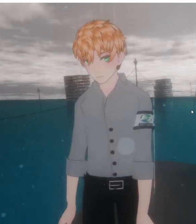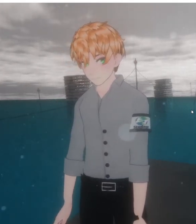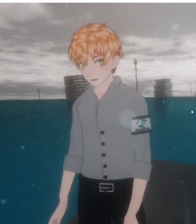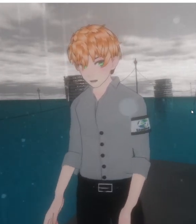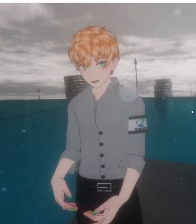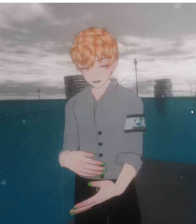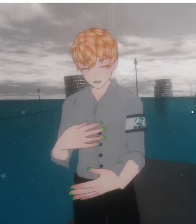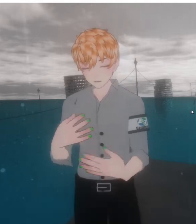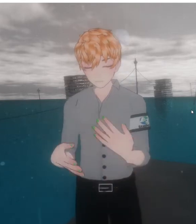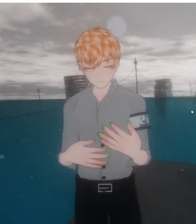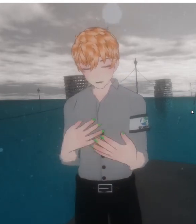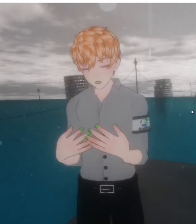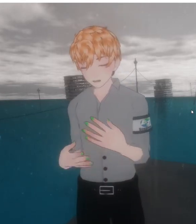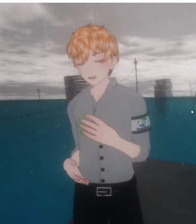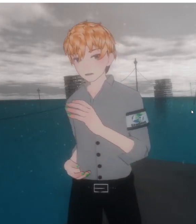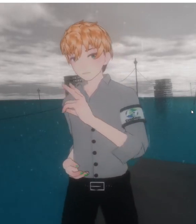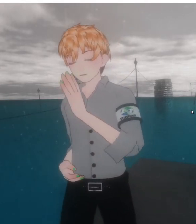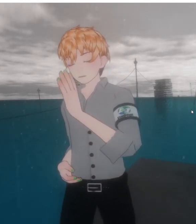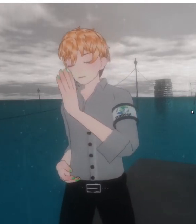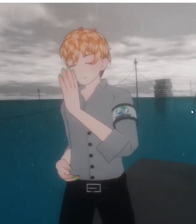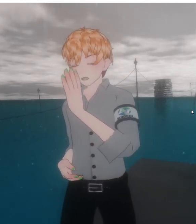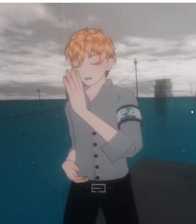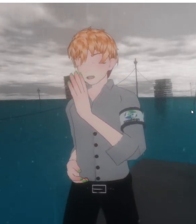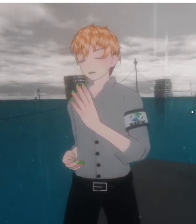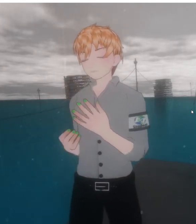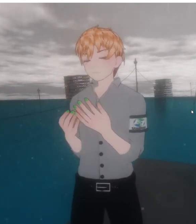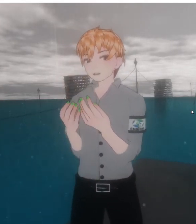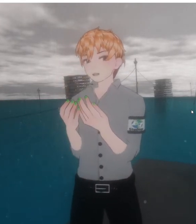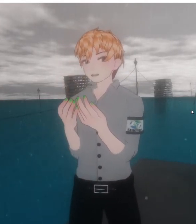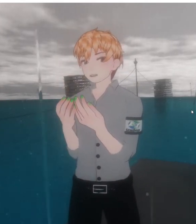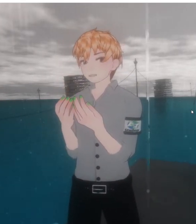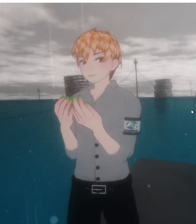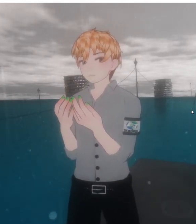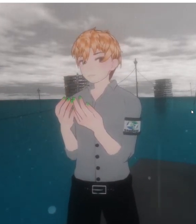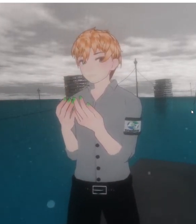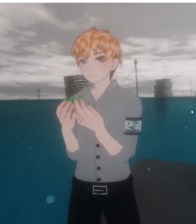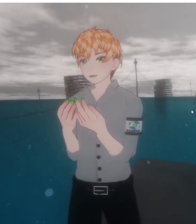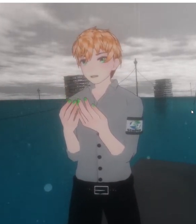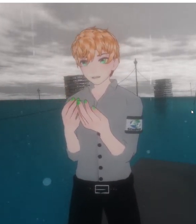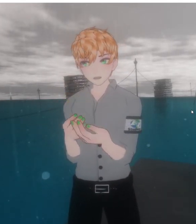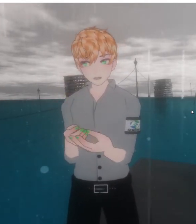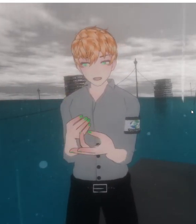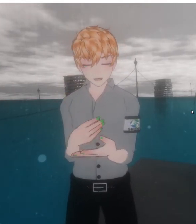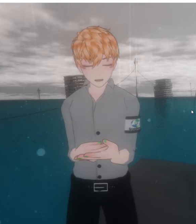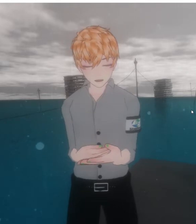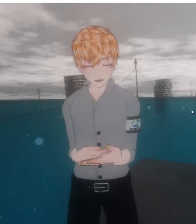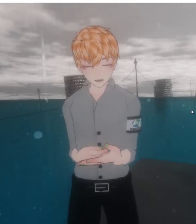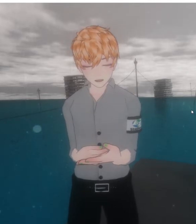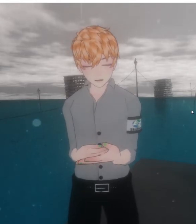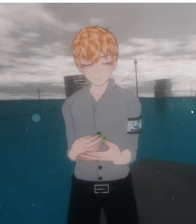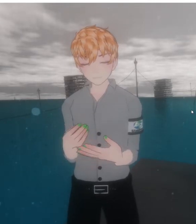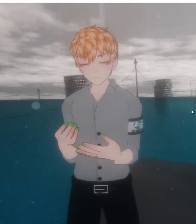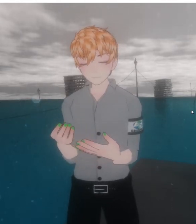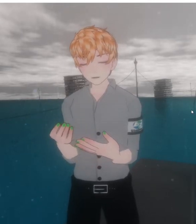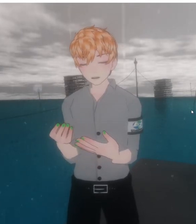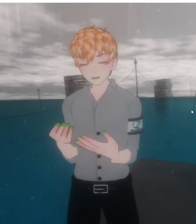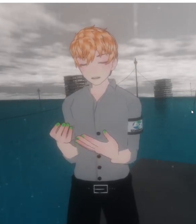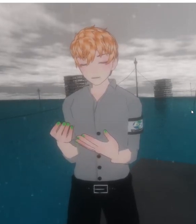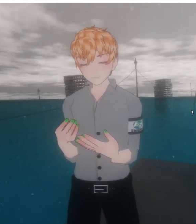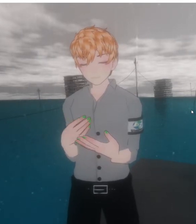in the total draft. And there's a lot that I need to edit out. And I